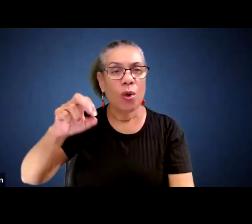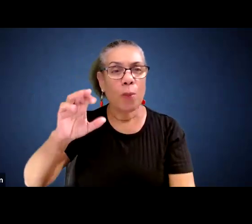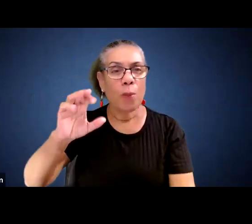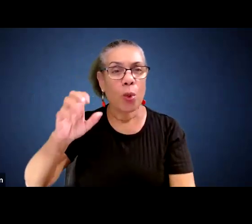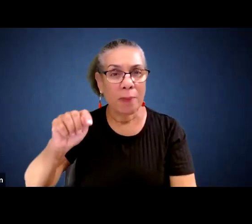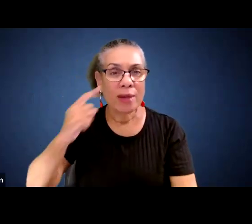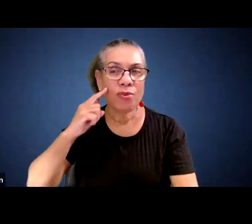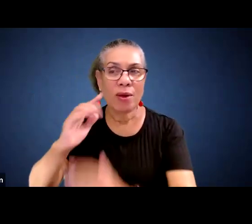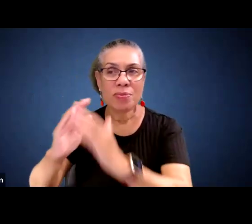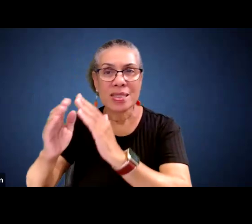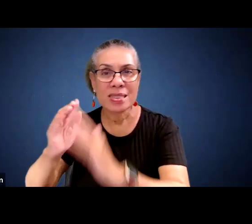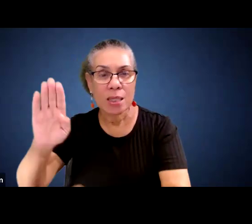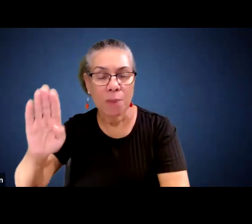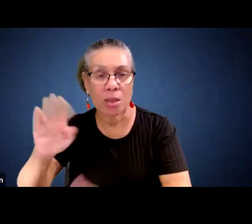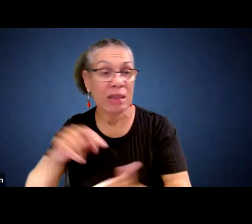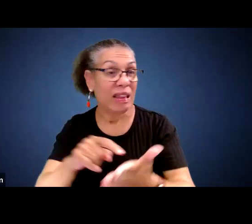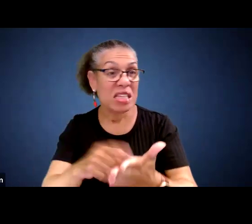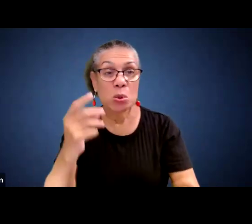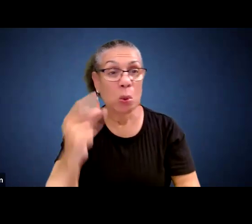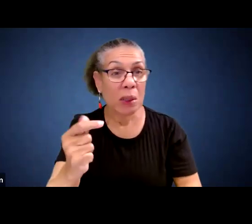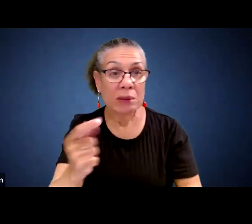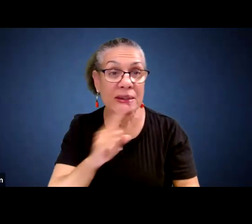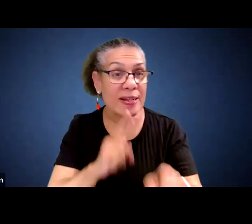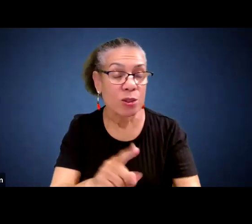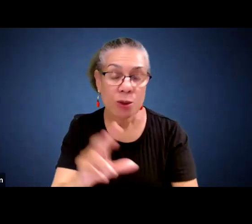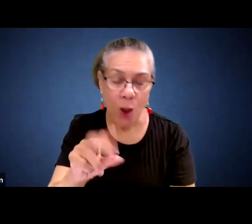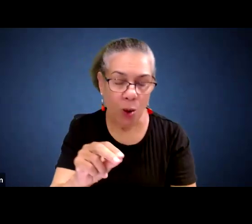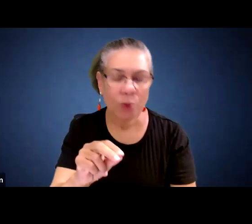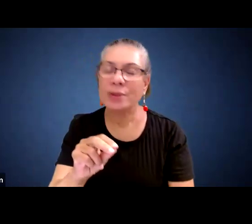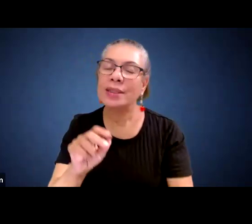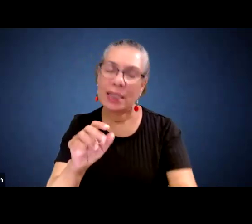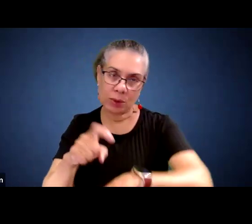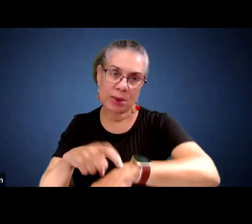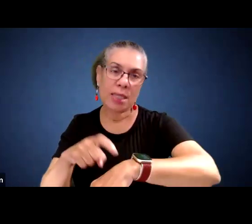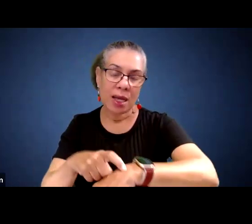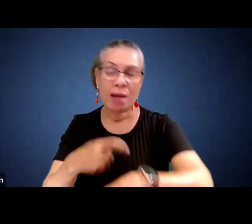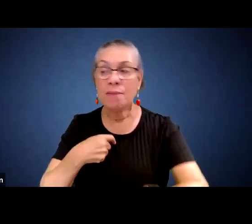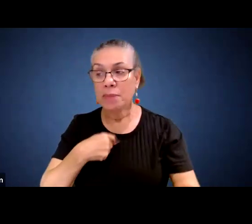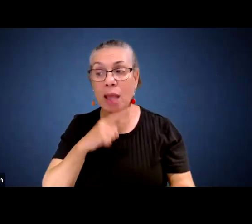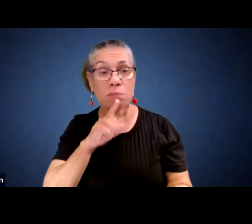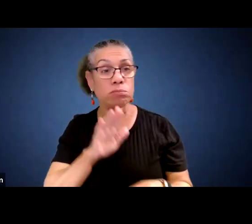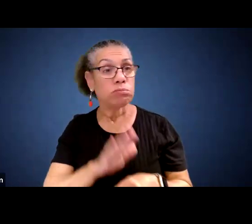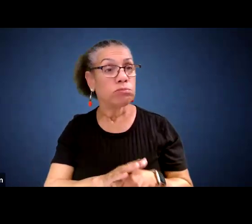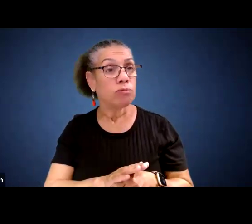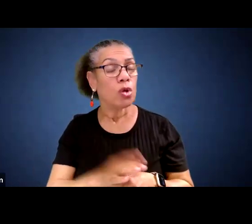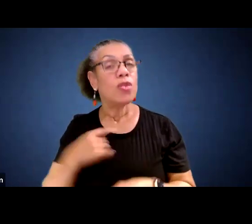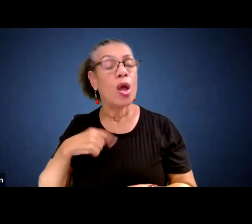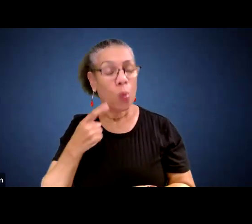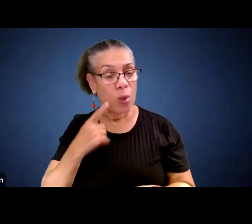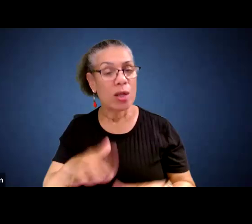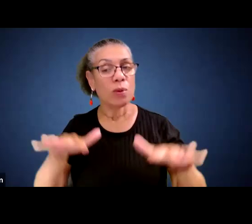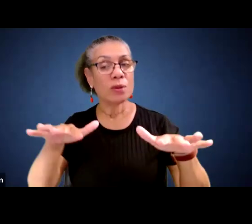process can't happen overnight. I am confident that we will land